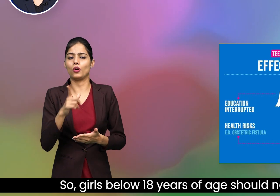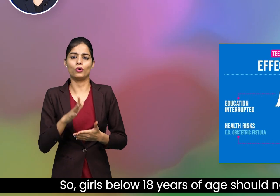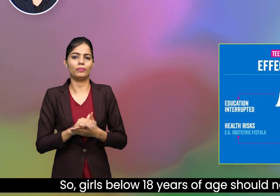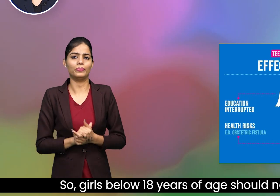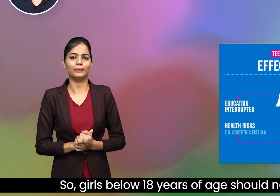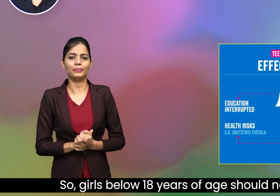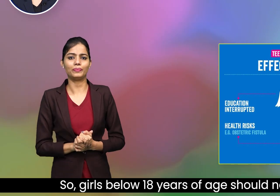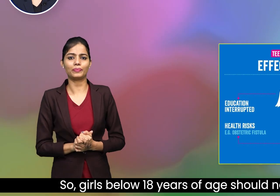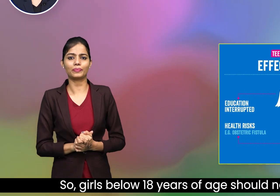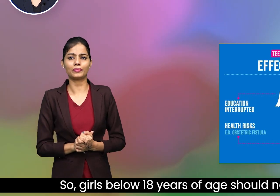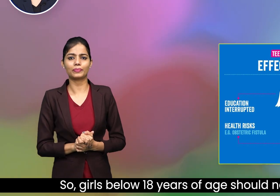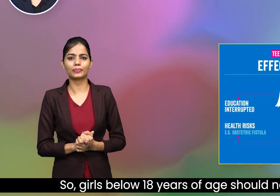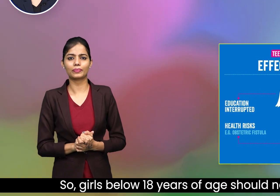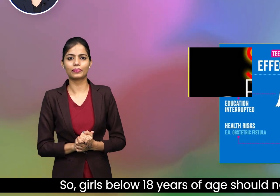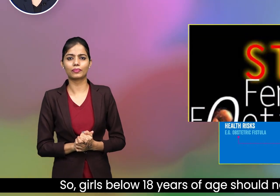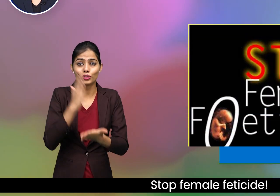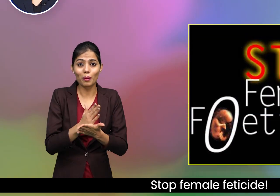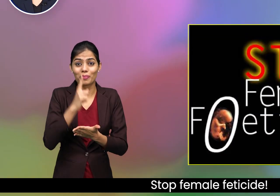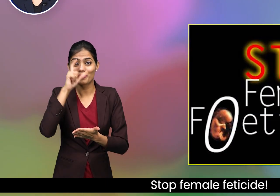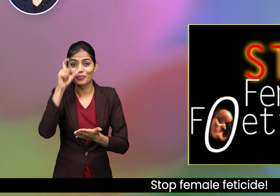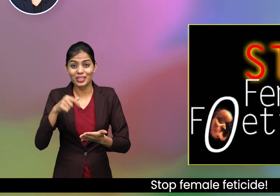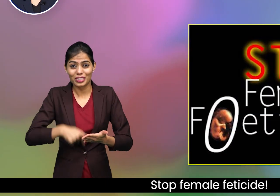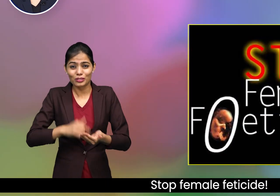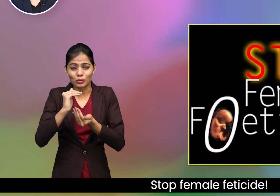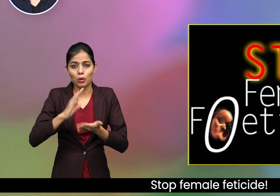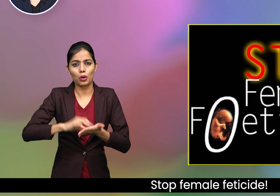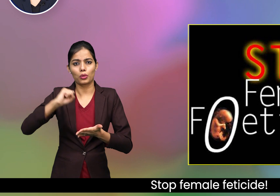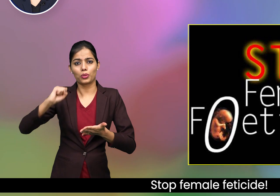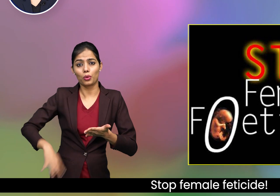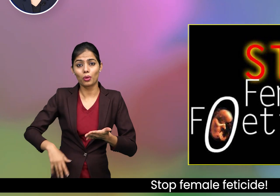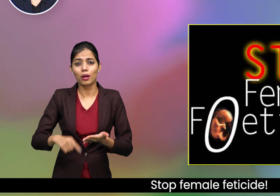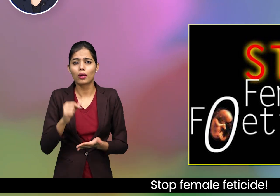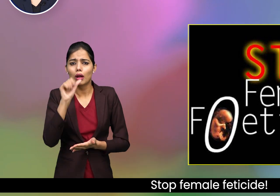age should not be married. Stop female feticide.